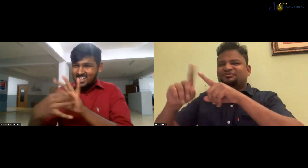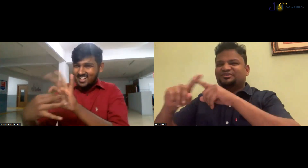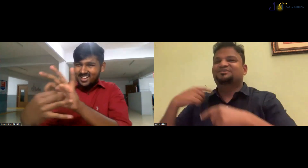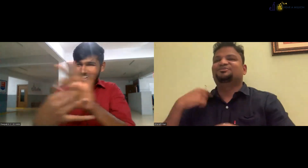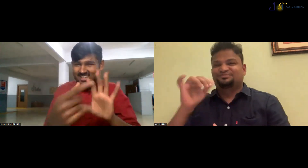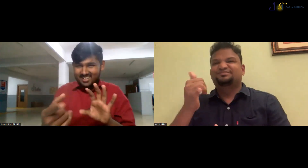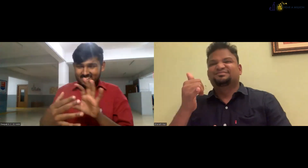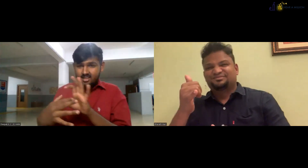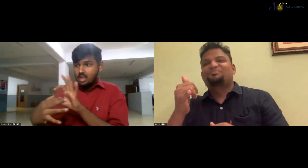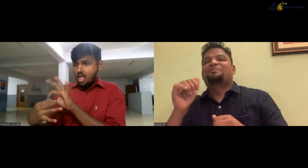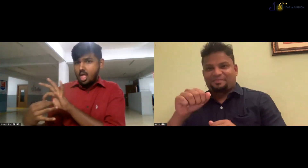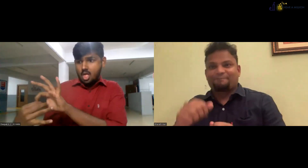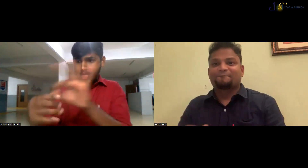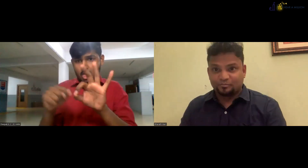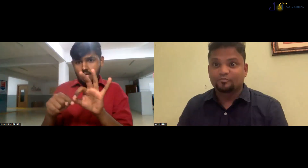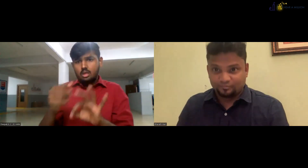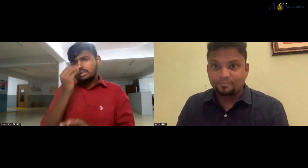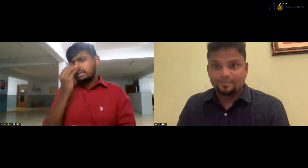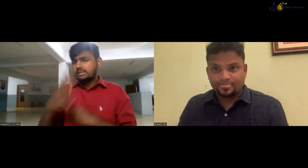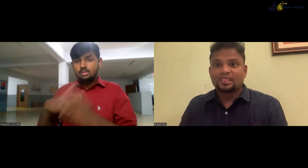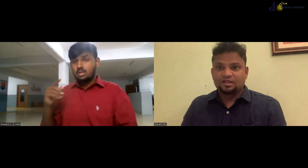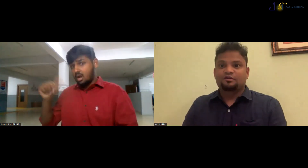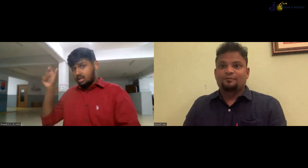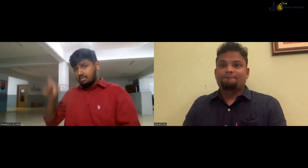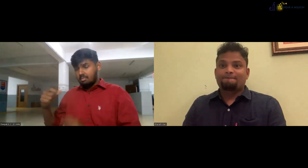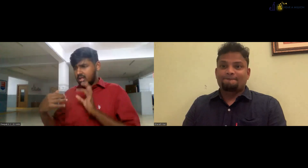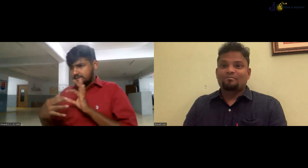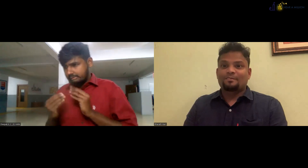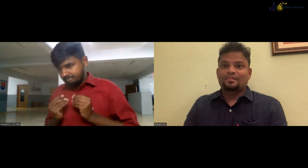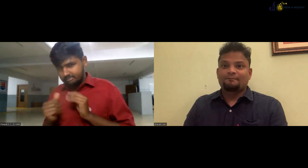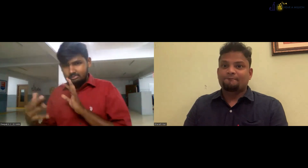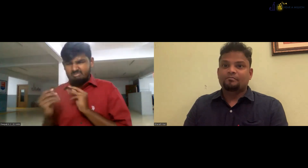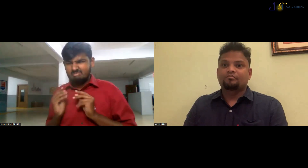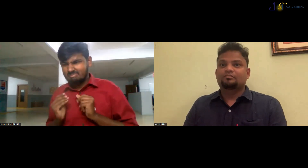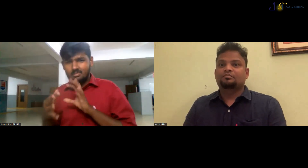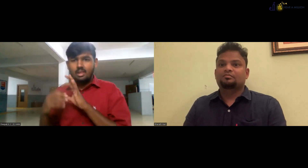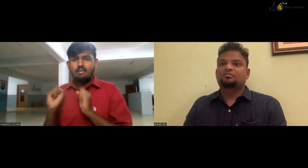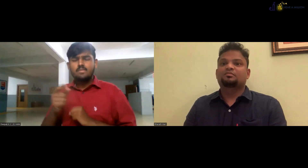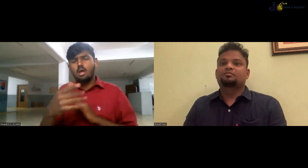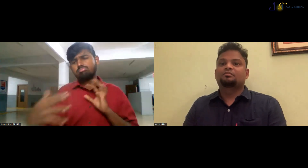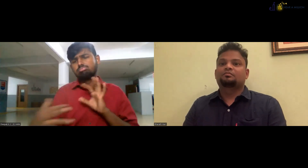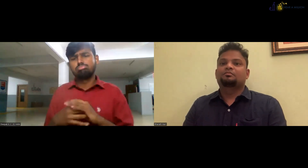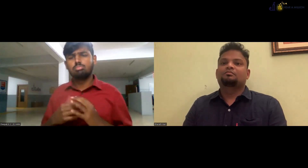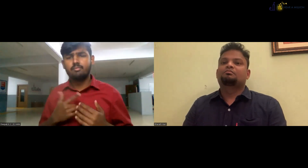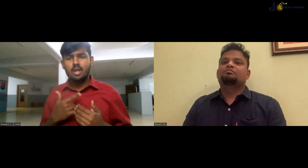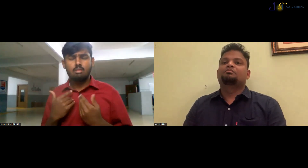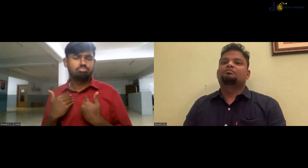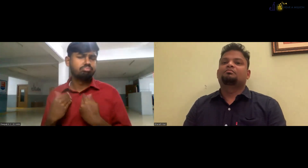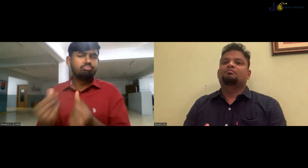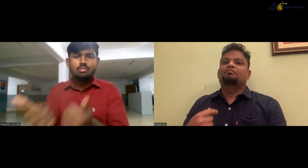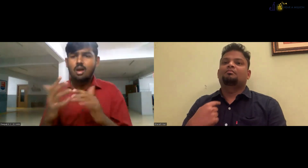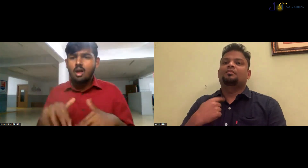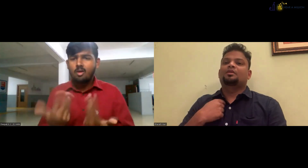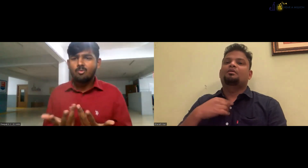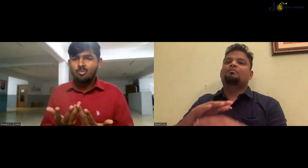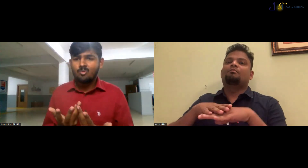also. I tried to wear the clothes as well, what they were wearing in Jammu and Kashmir. So in the beginning, did